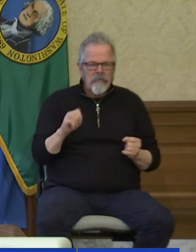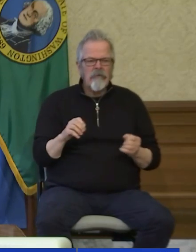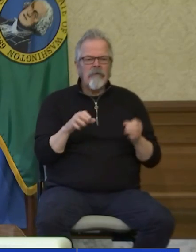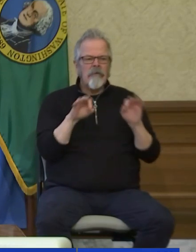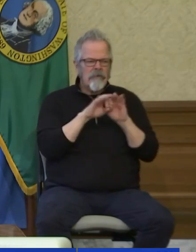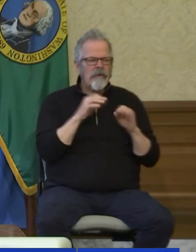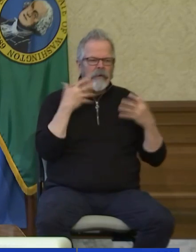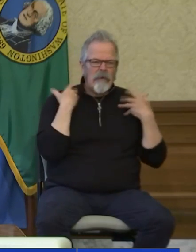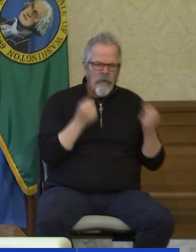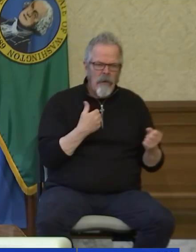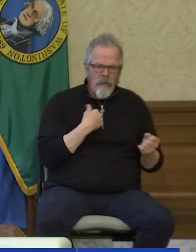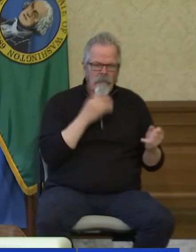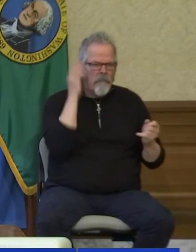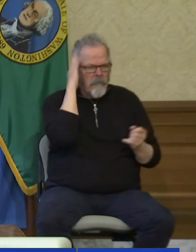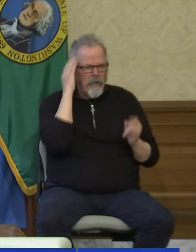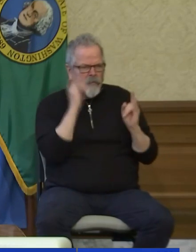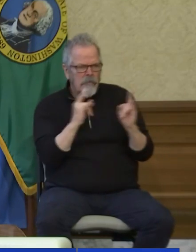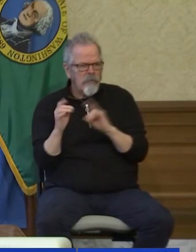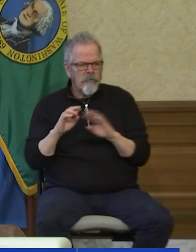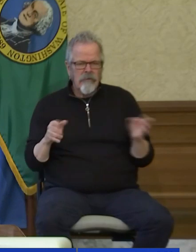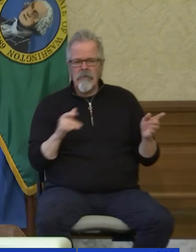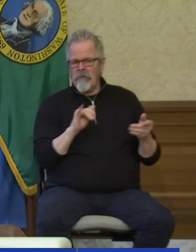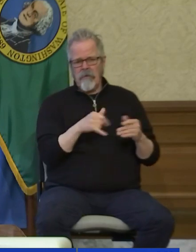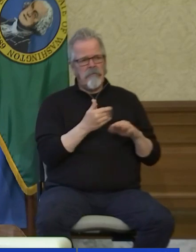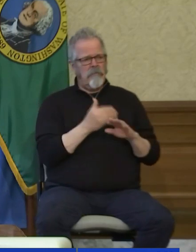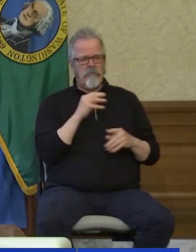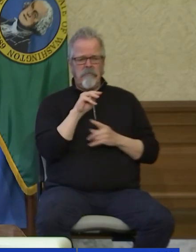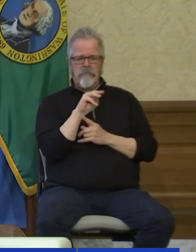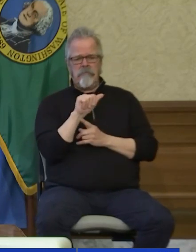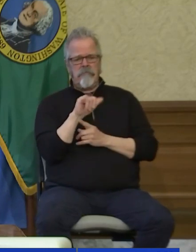Next question comes from Jim Drew with the News